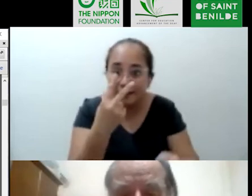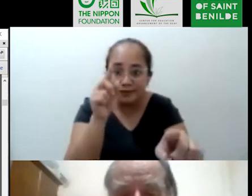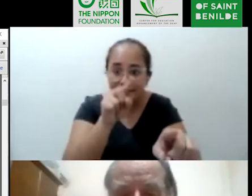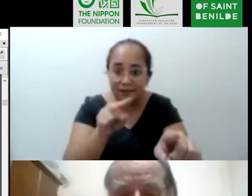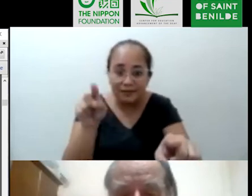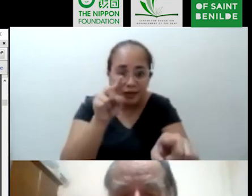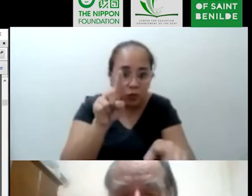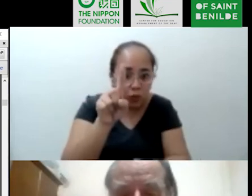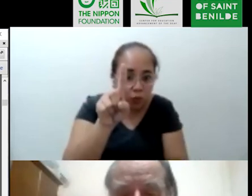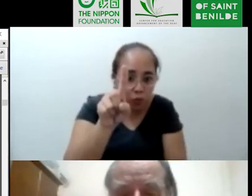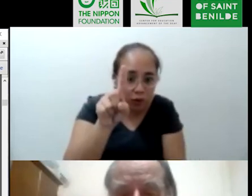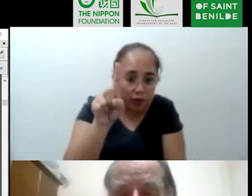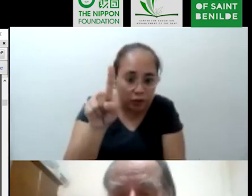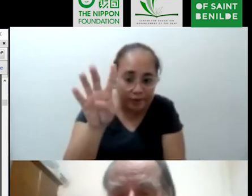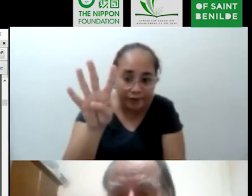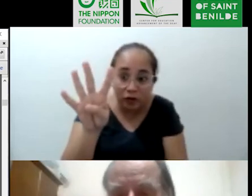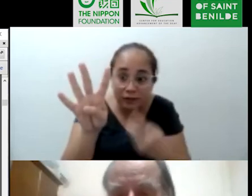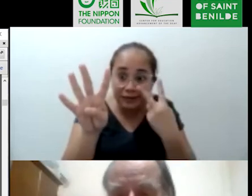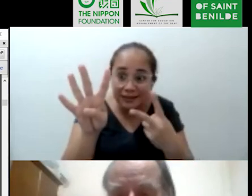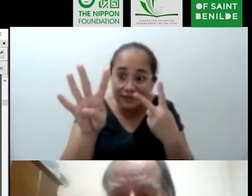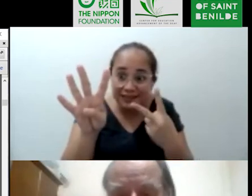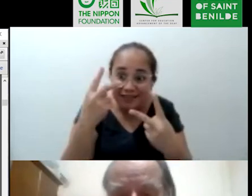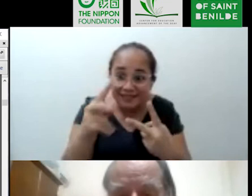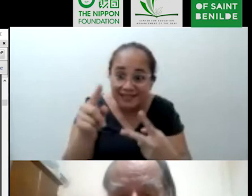114 down here. Can you see where my cursor is?